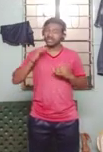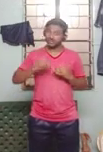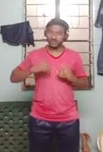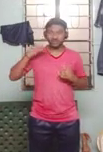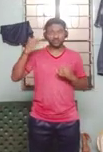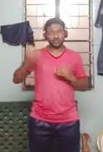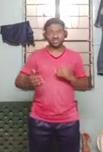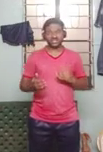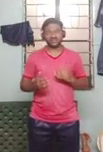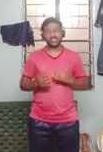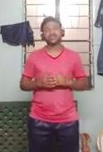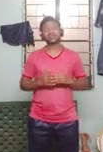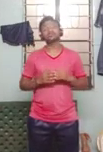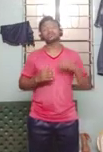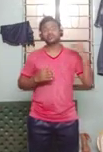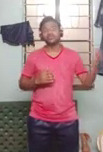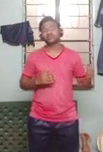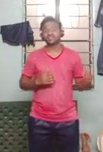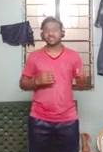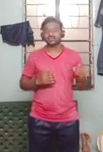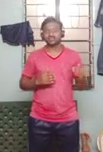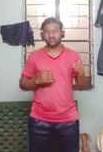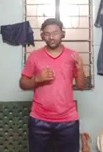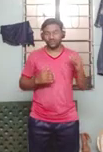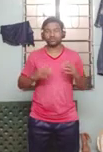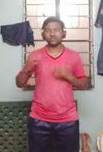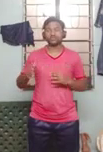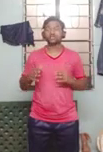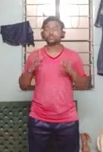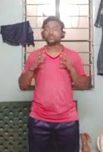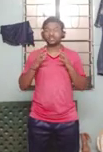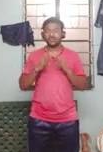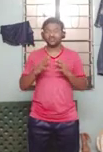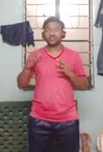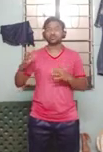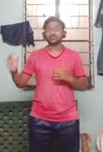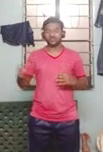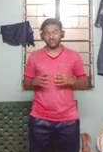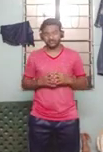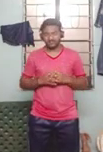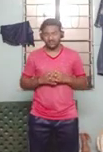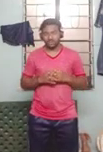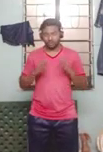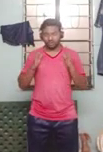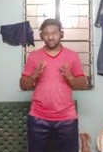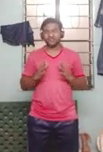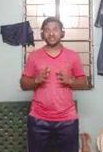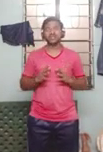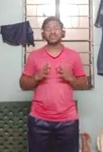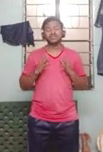create object as well as we have to remove object as from your memory to get free your memory. So this is why we